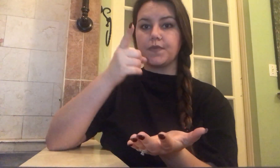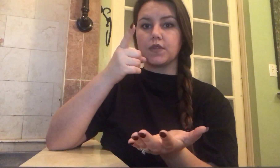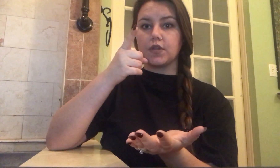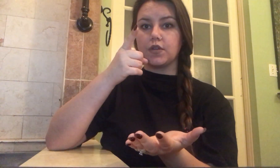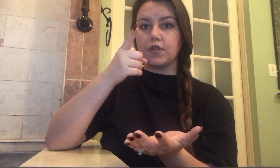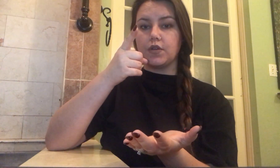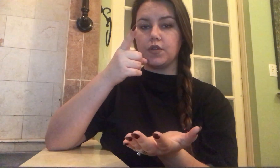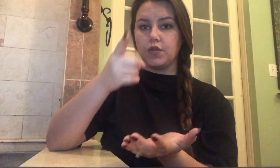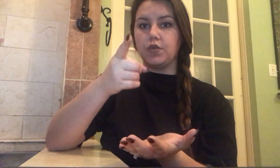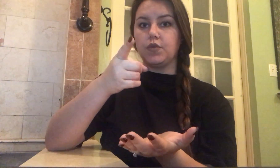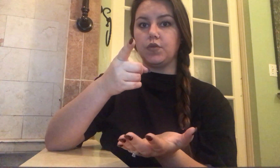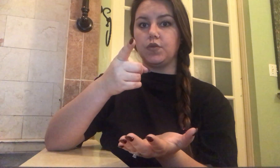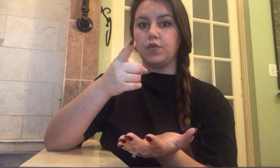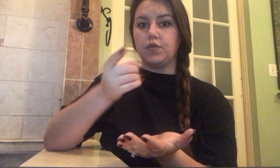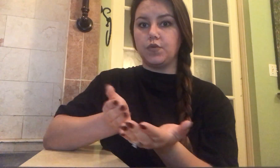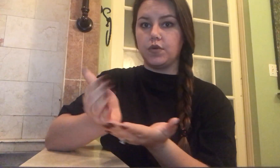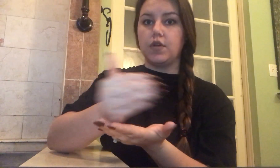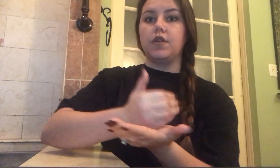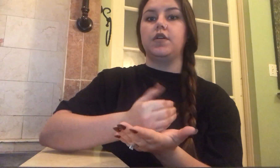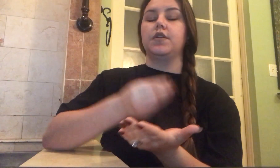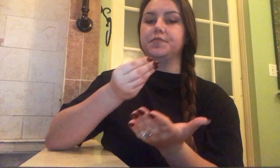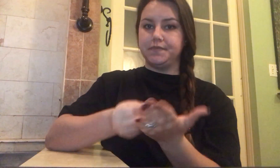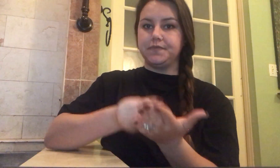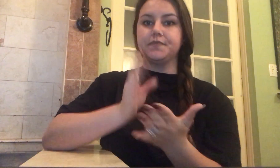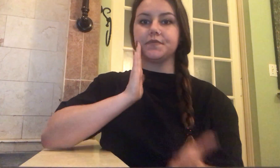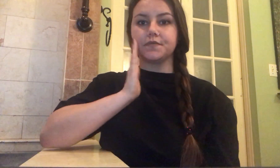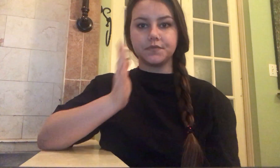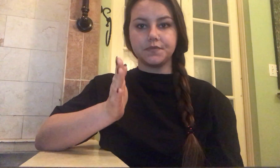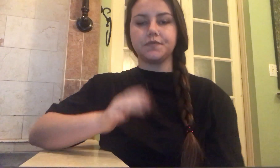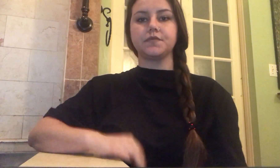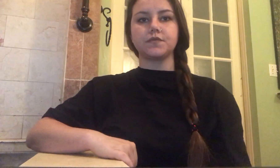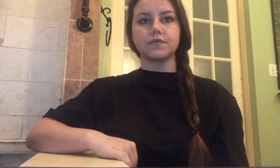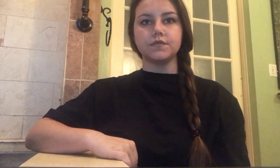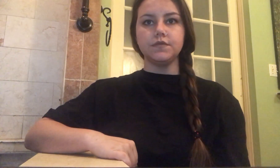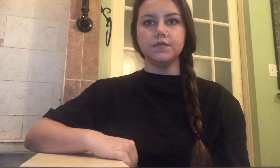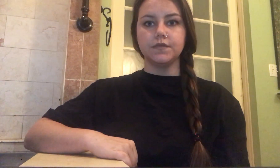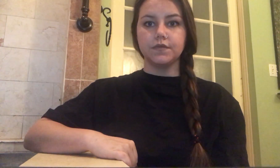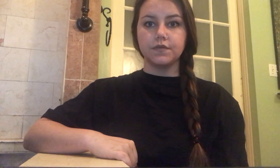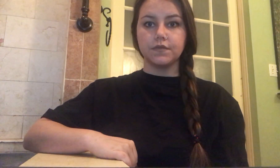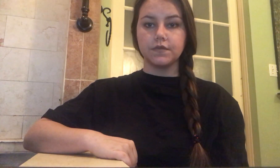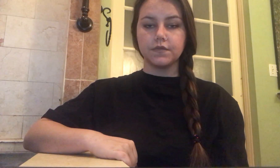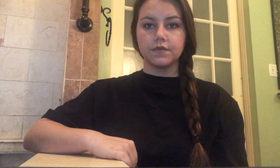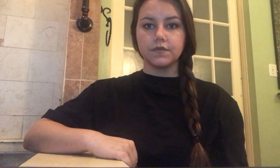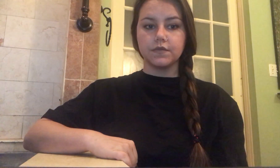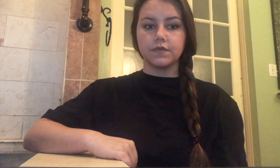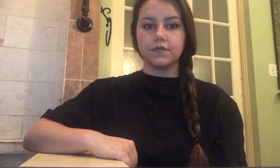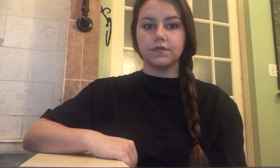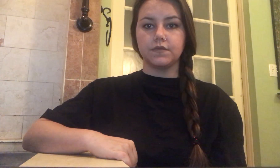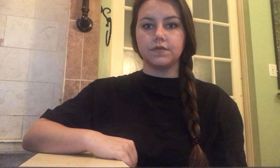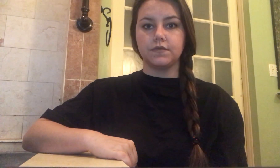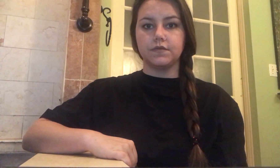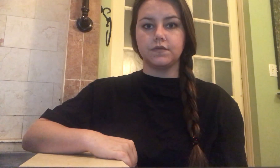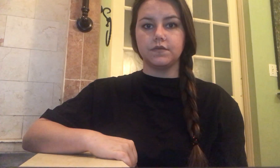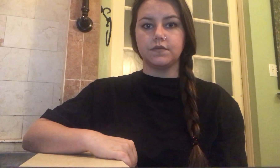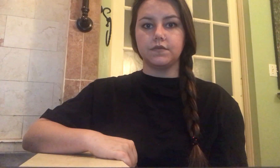water. Nobody wanted kids walking 8 hours a day. Nobody wanted kids dying of diarrhea because they were drinking water, with